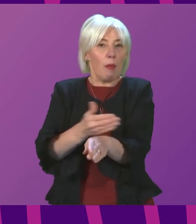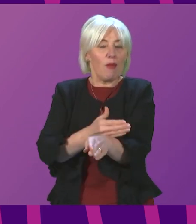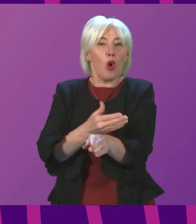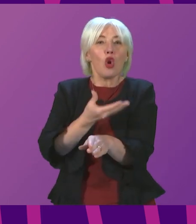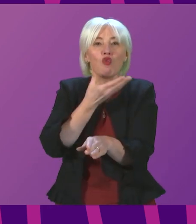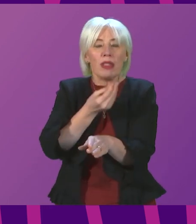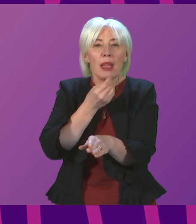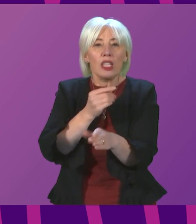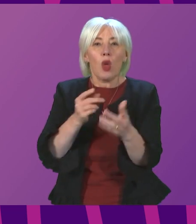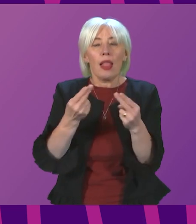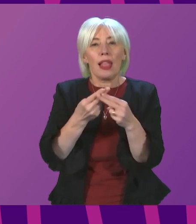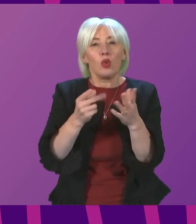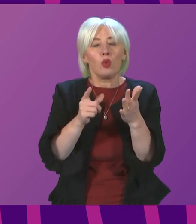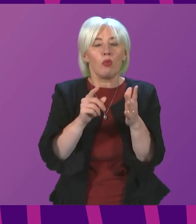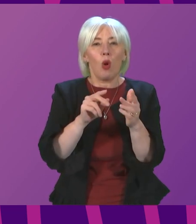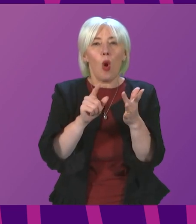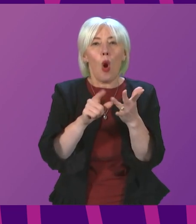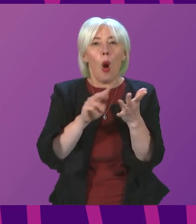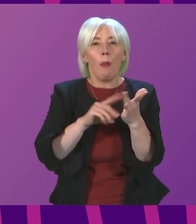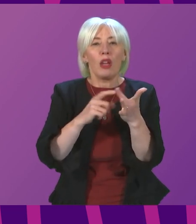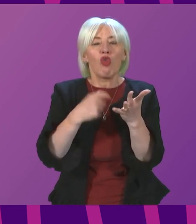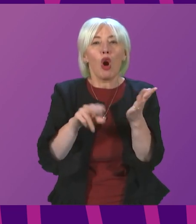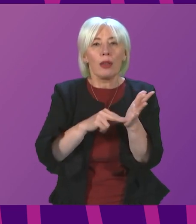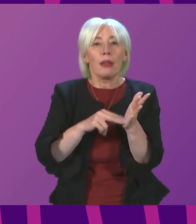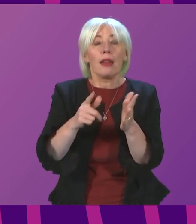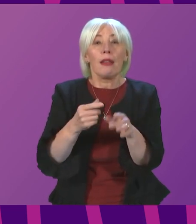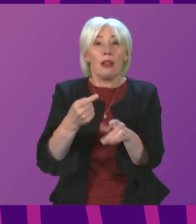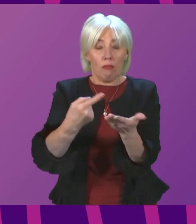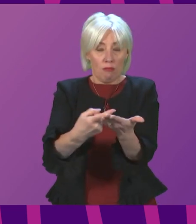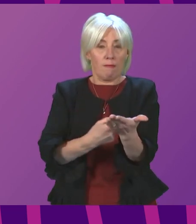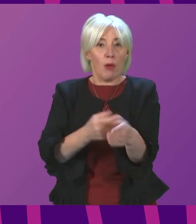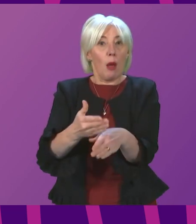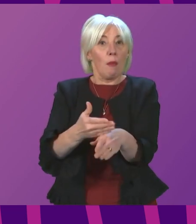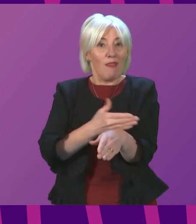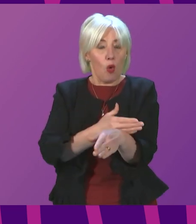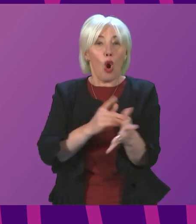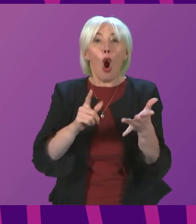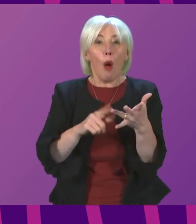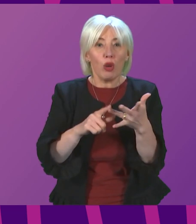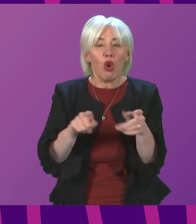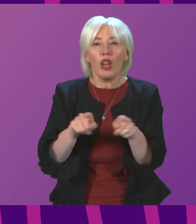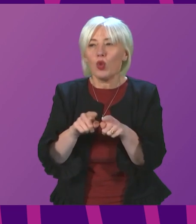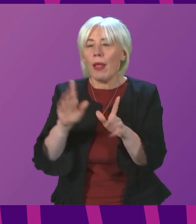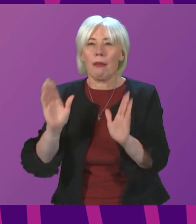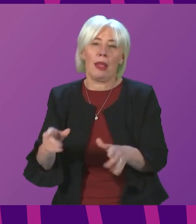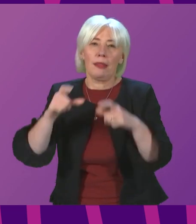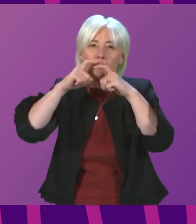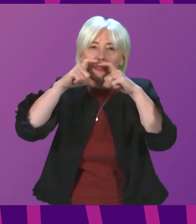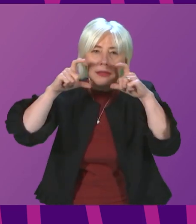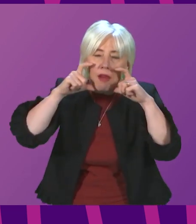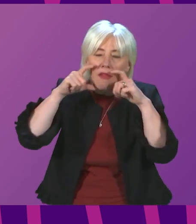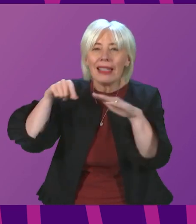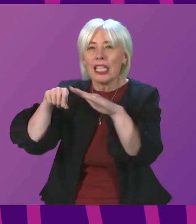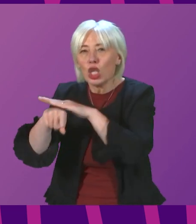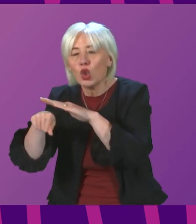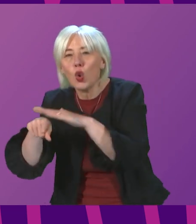Omicron. The baseline measures that were in place before the emergence of Omicron, such as the requirement to wear face coverings